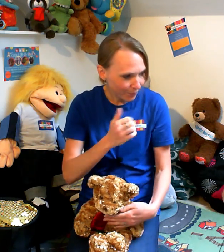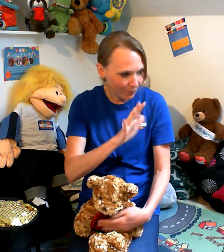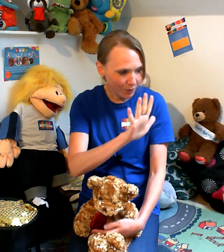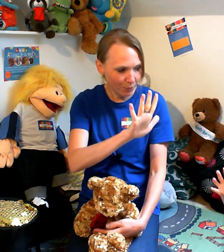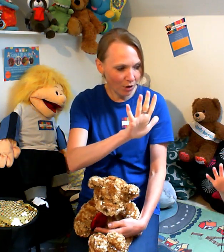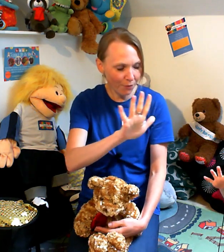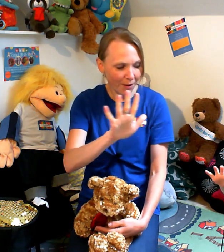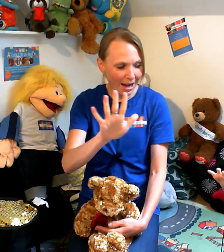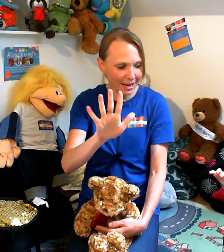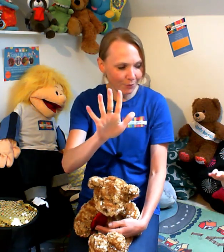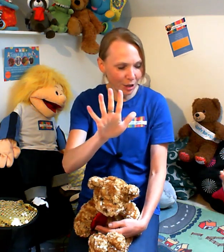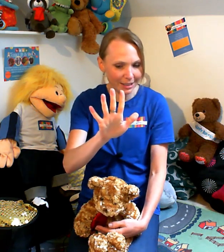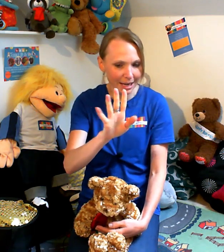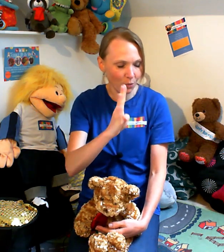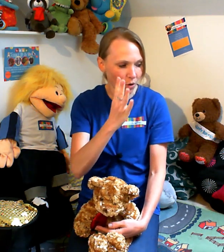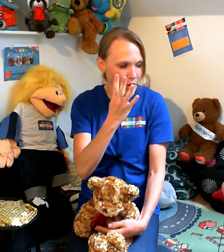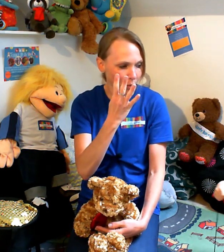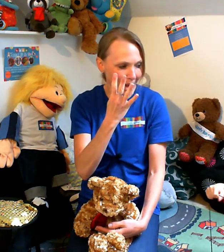five. We've got five, we're gonna take one away.